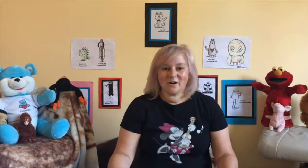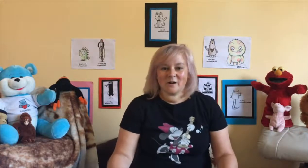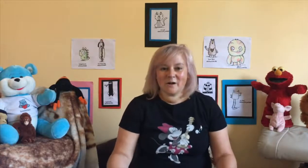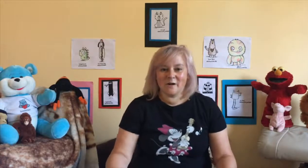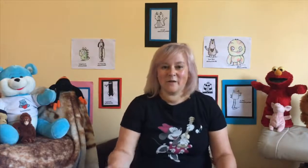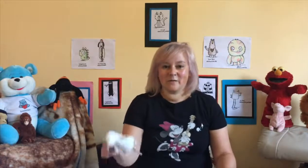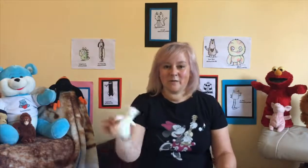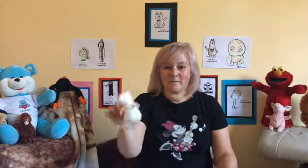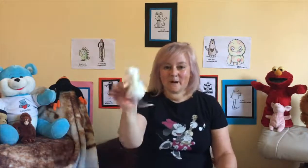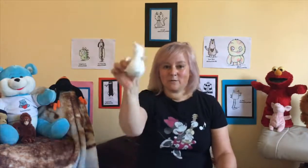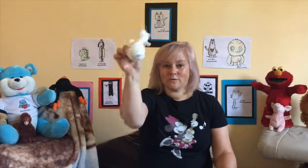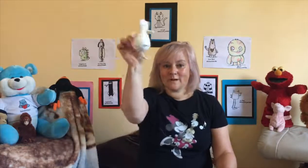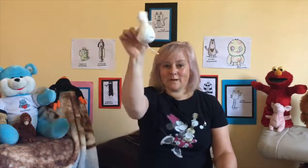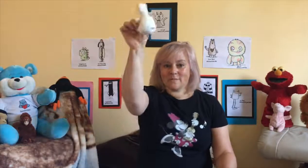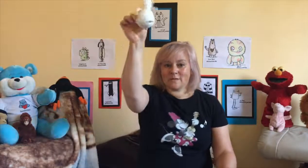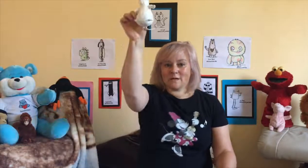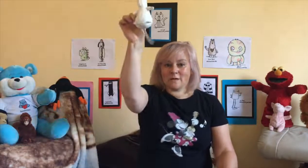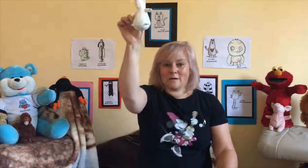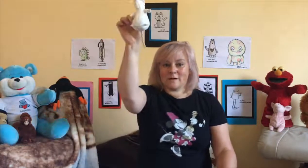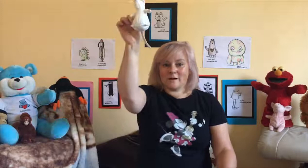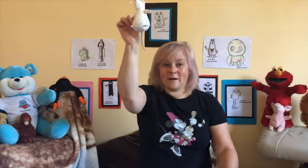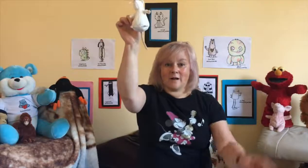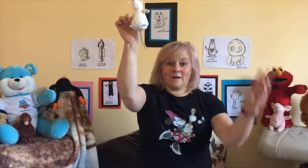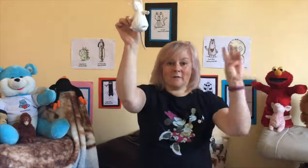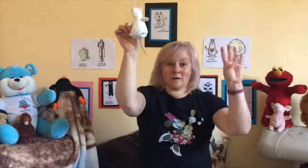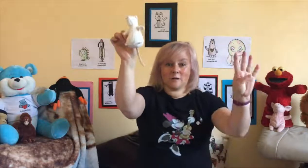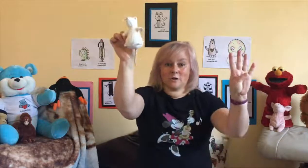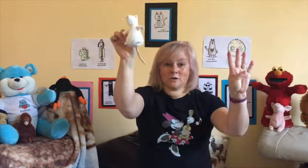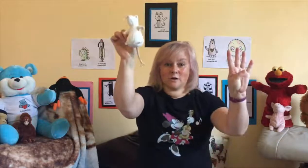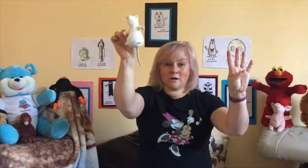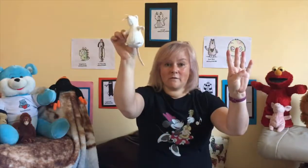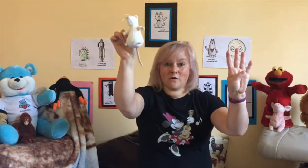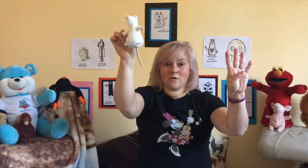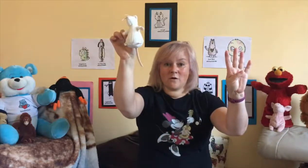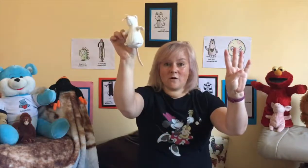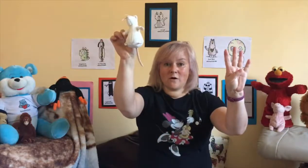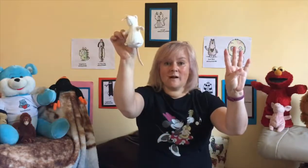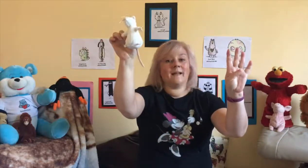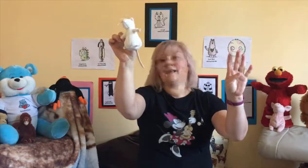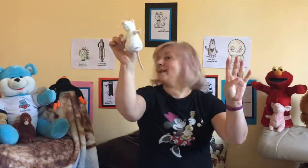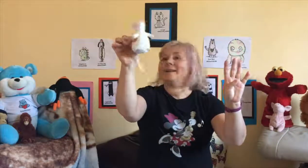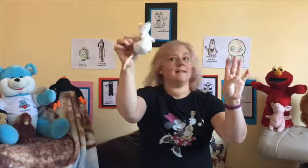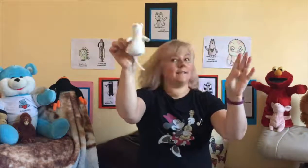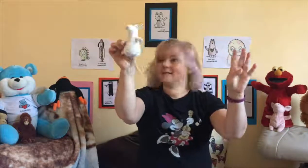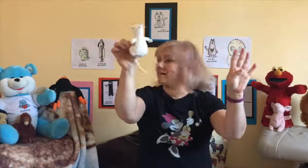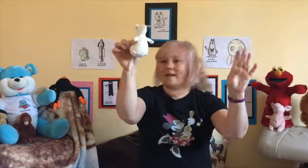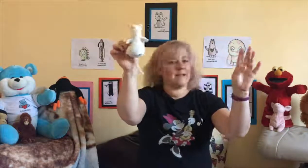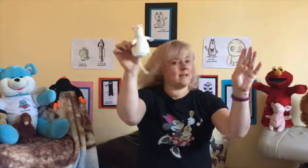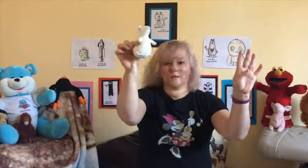dock. The mouse ran up the clock. The clock struck four. He said no